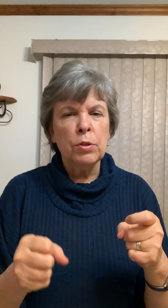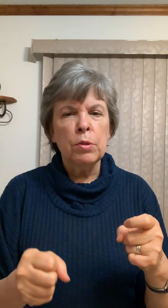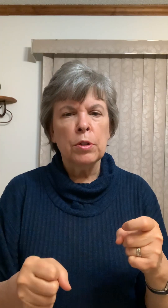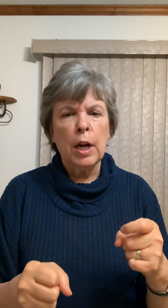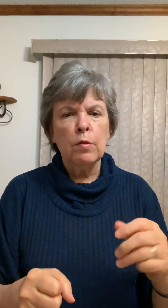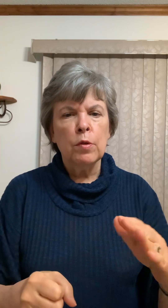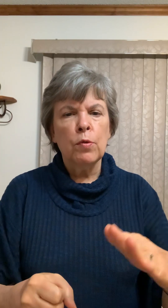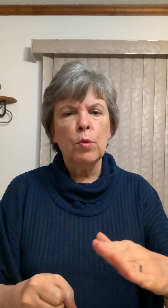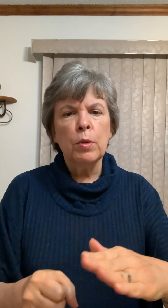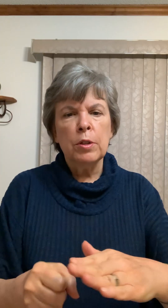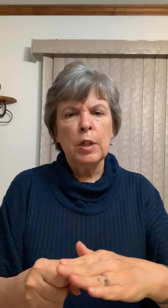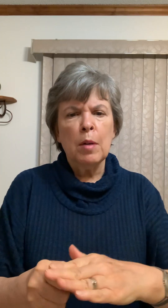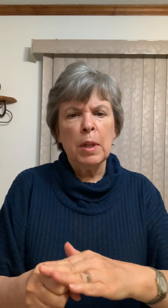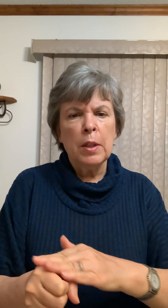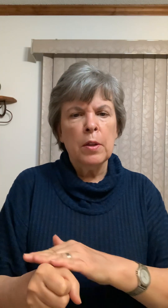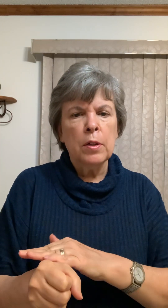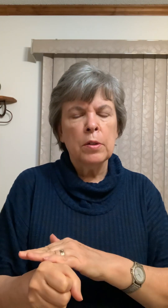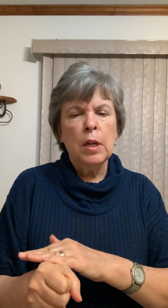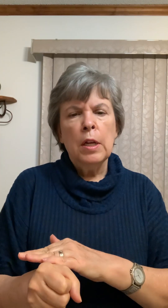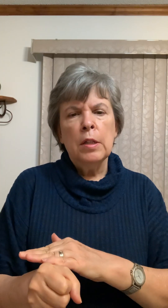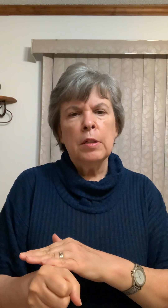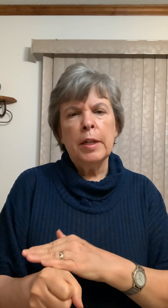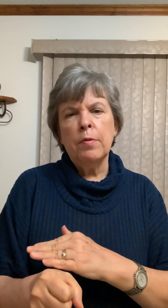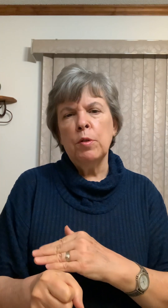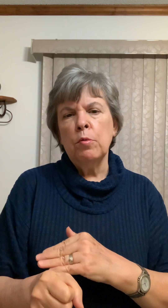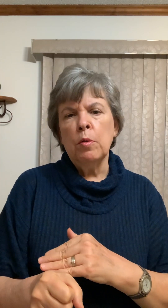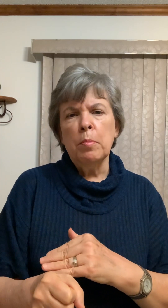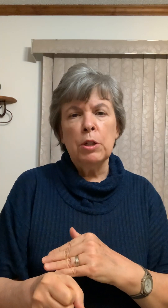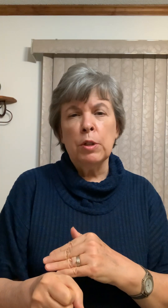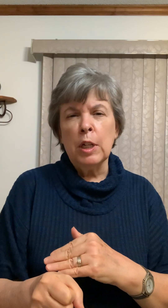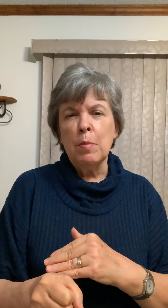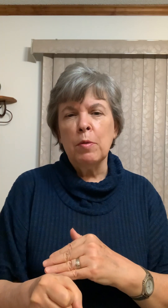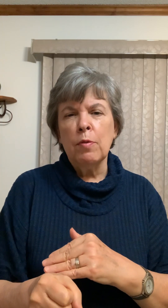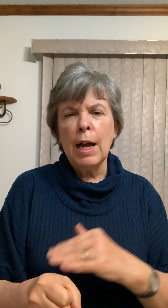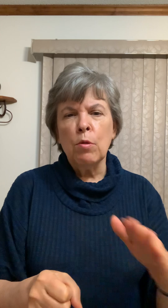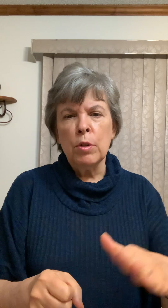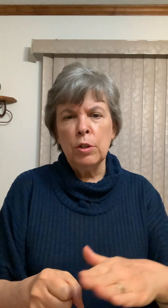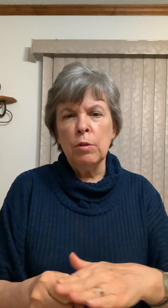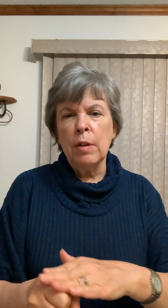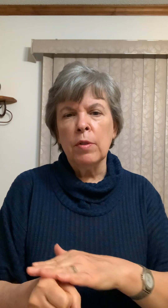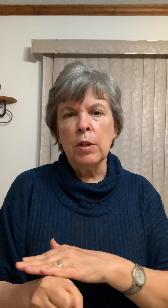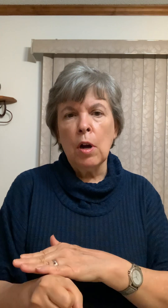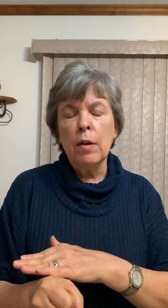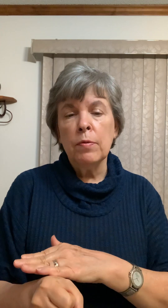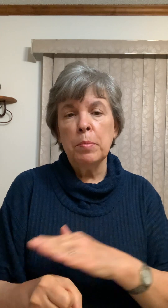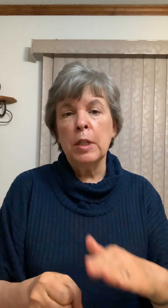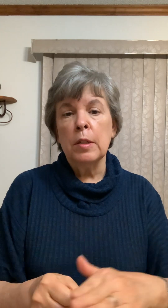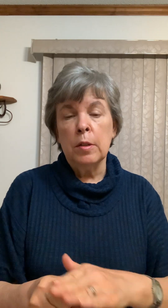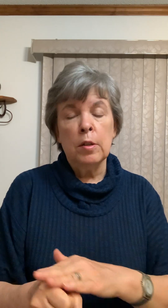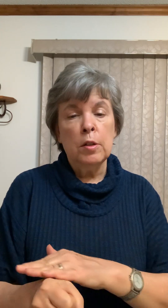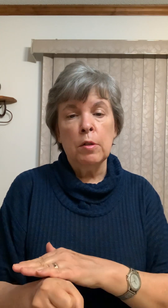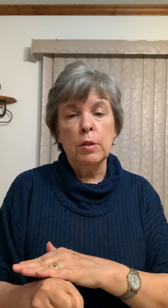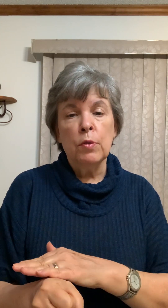the sign for full is to come like this. It's like if you are measuring a cup of flour and you level it off because, you know, it's